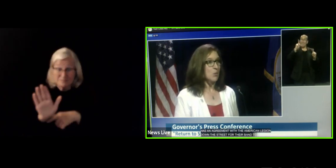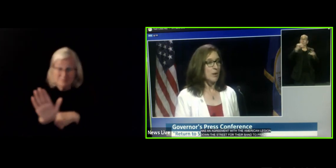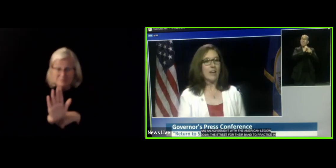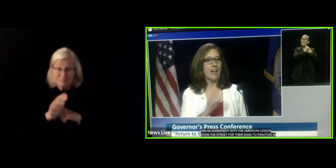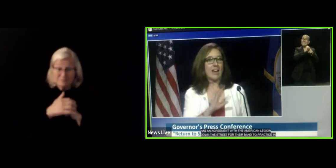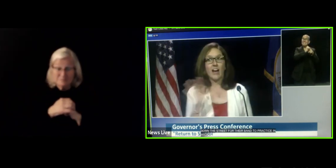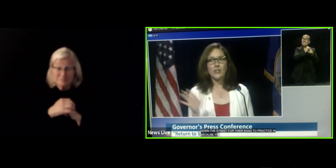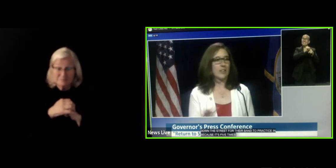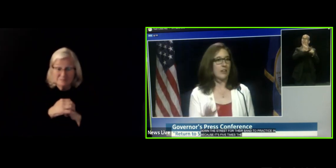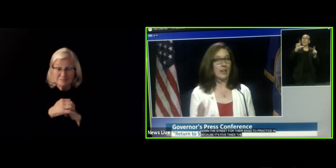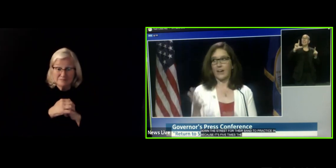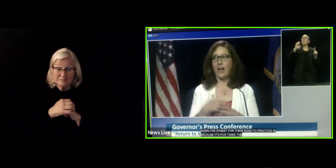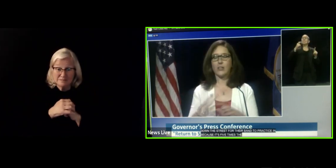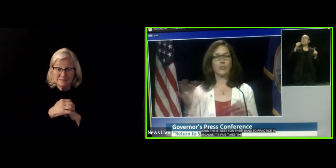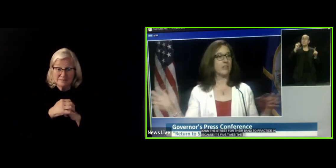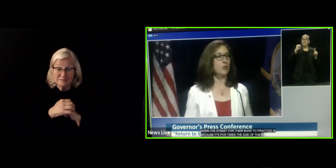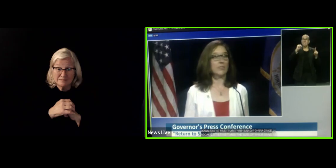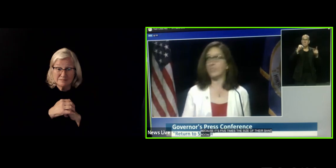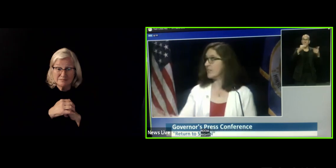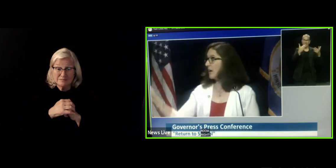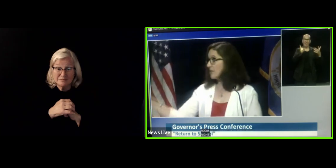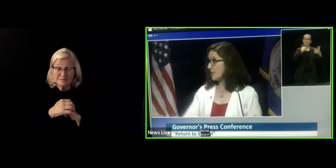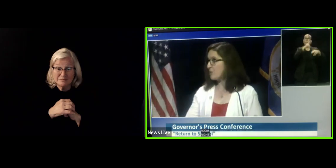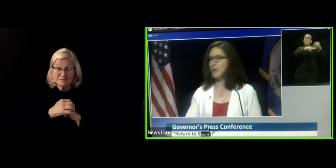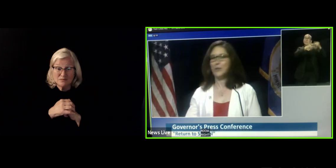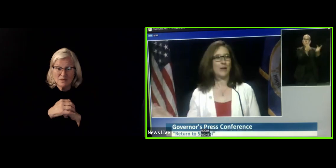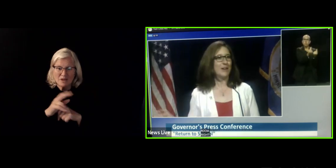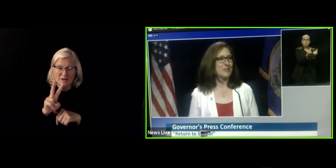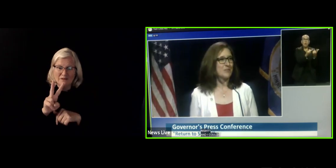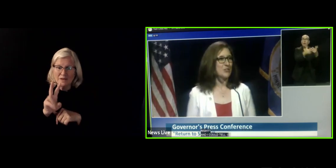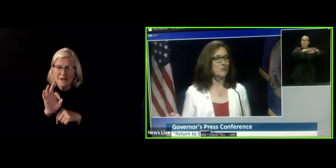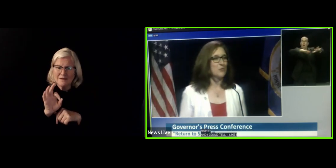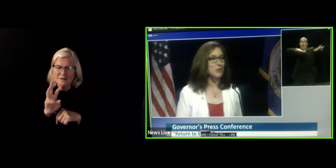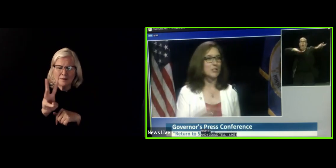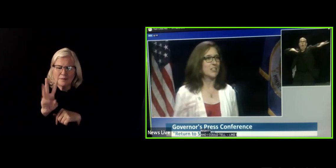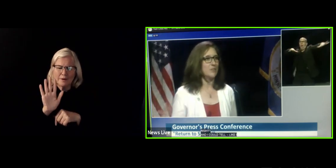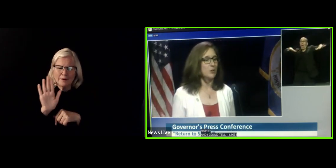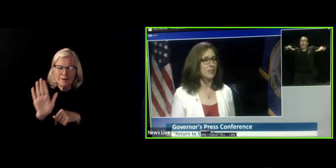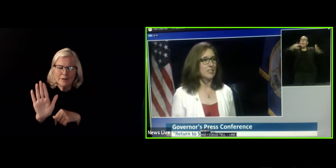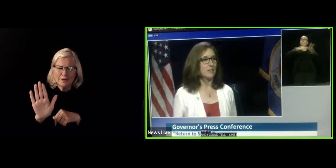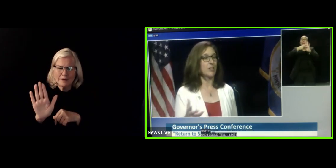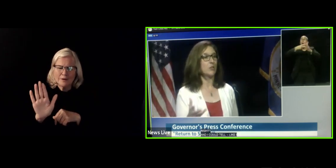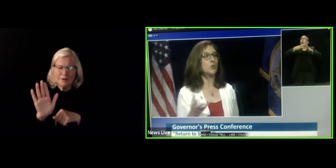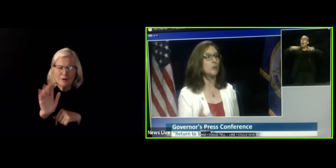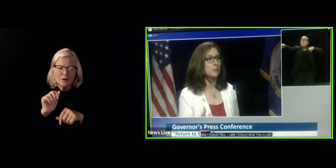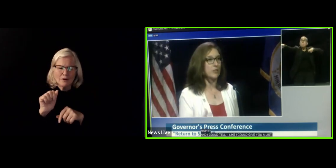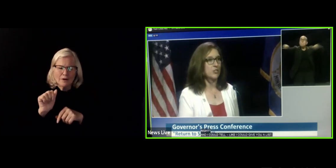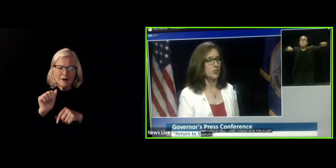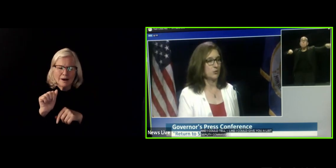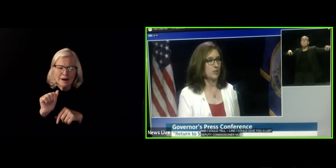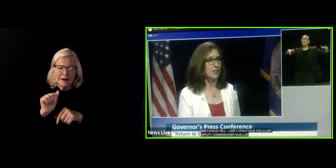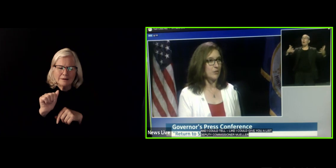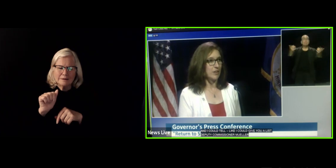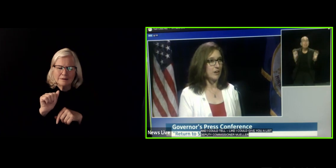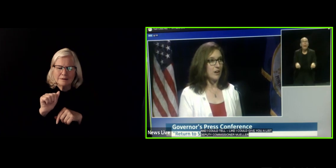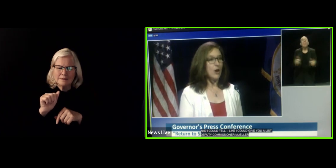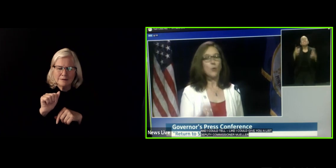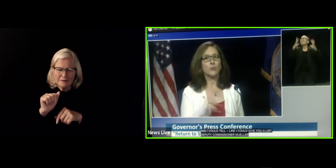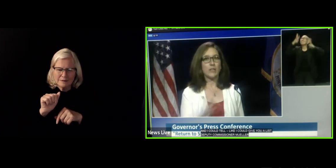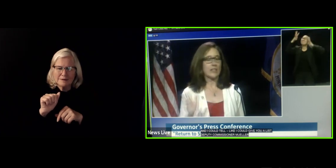room, right? And I could give you a list. Deputy Commissioner Mueller could give you a list of the incredible ingenuity out